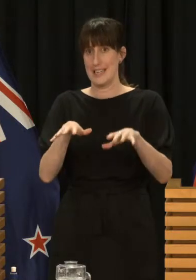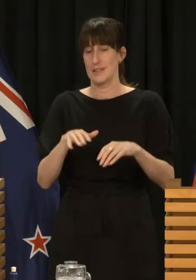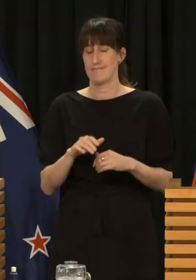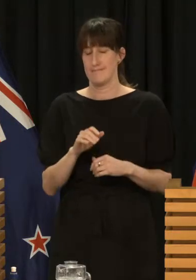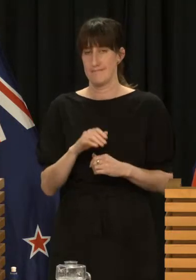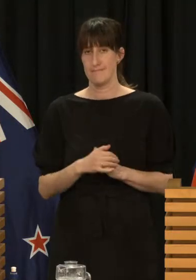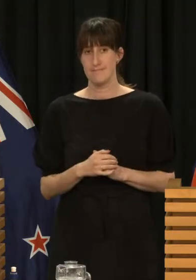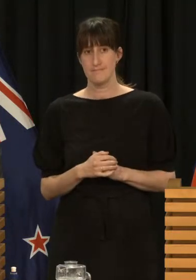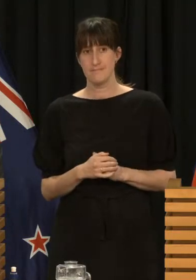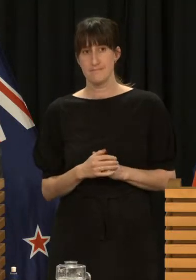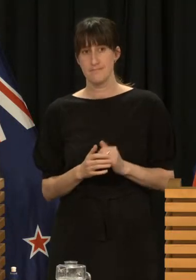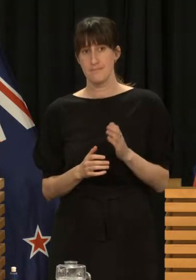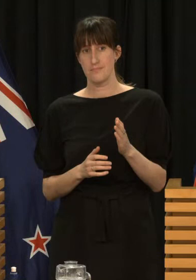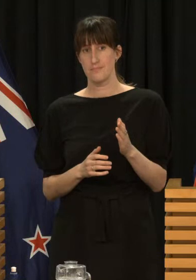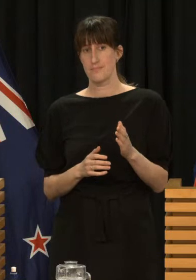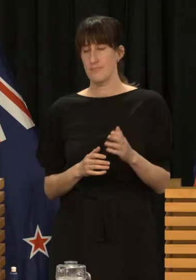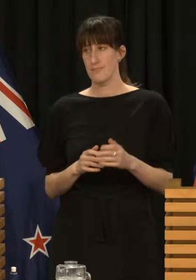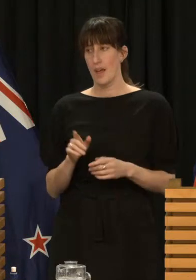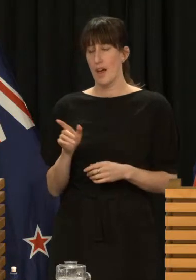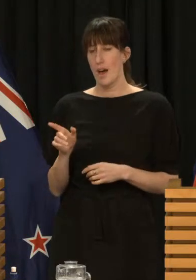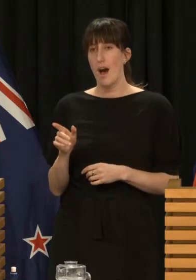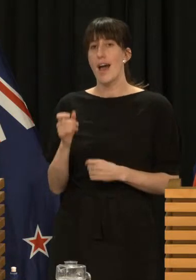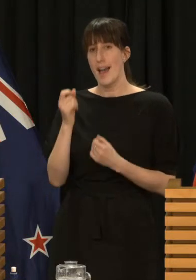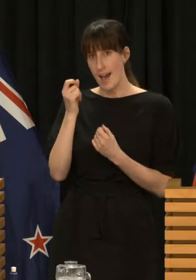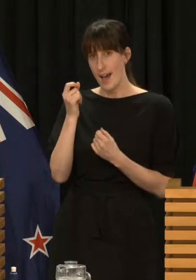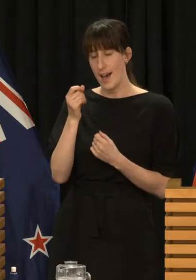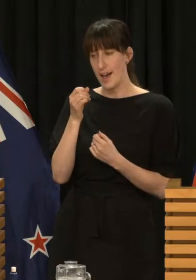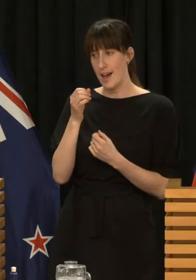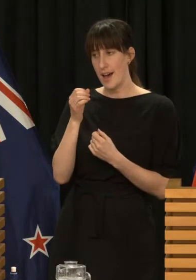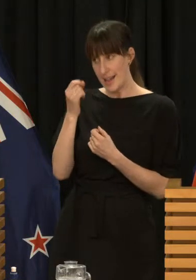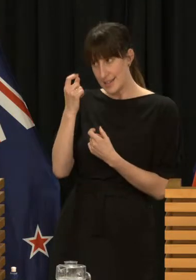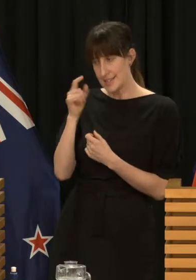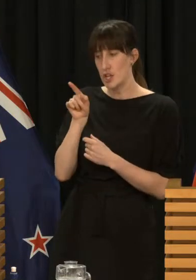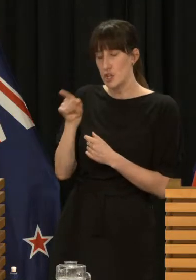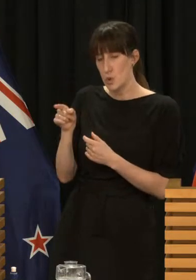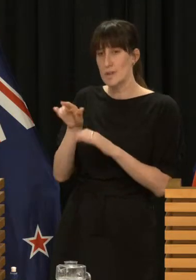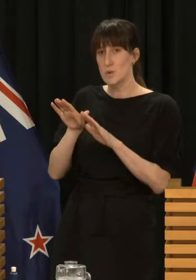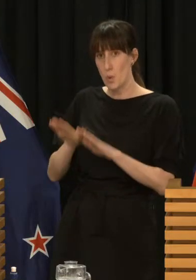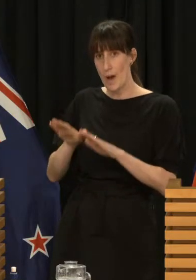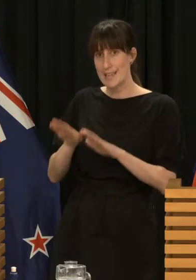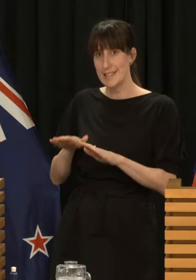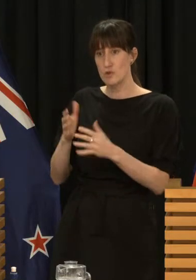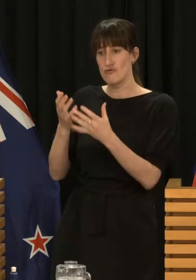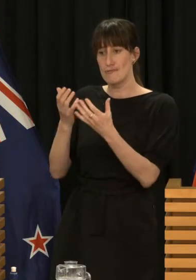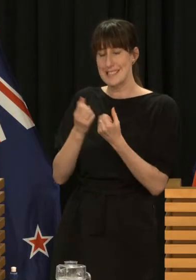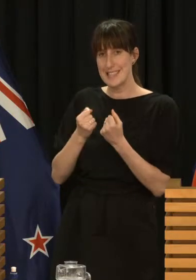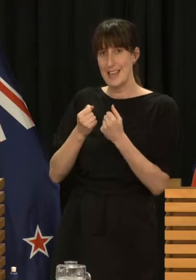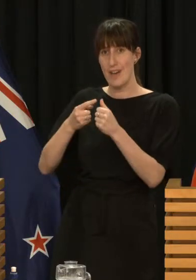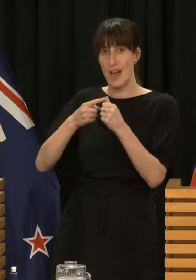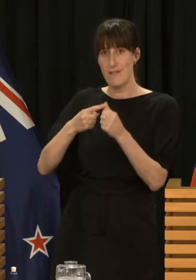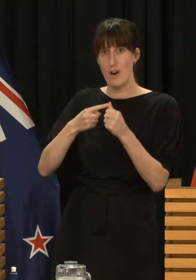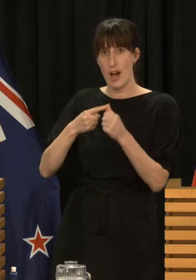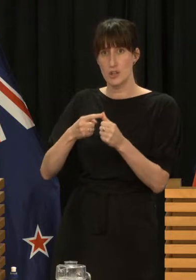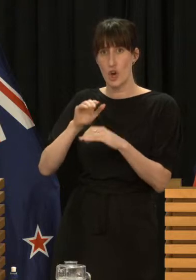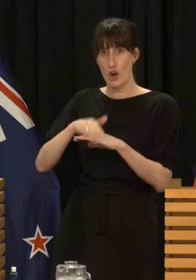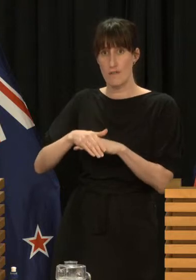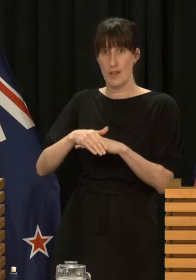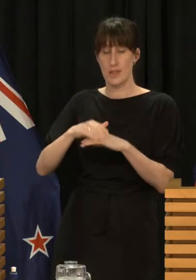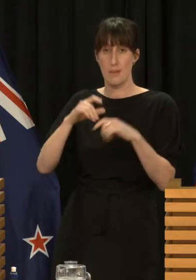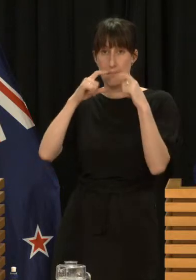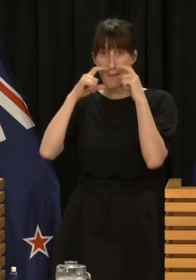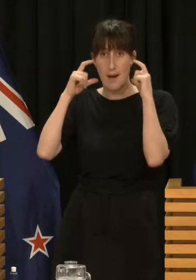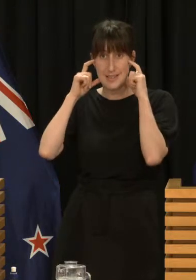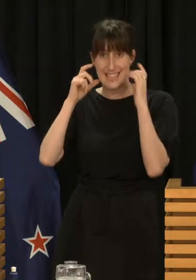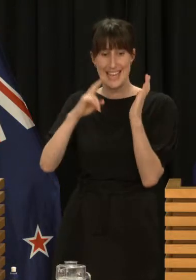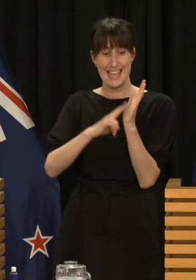understand that you're still waiting on advice around N95 masks, but nurses are advising that they feel unsafe and may